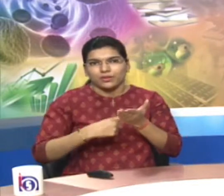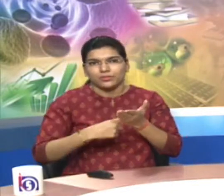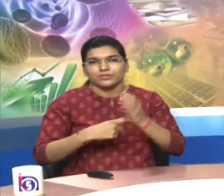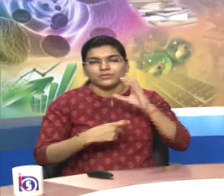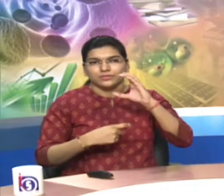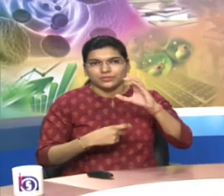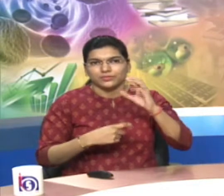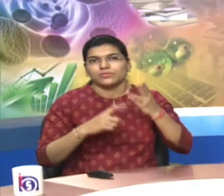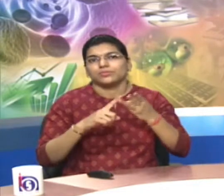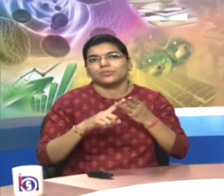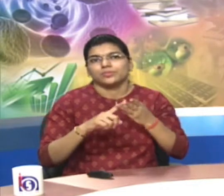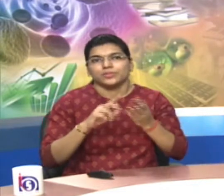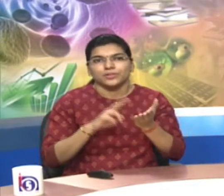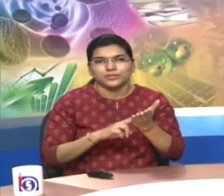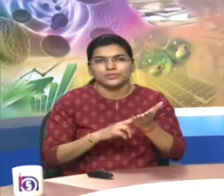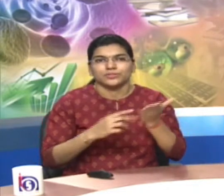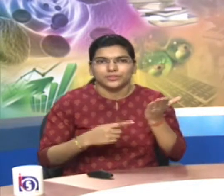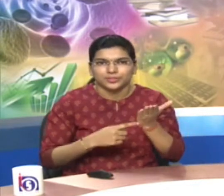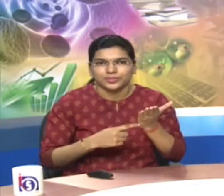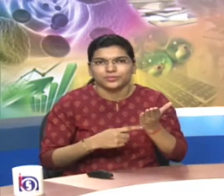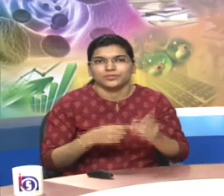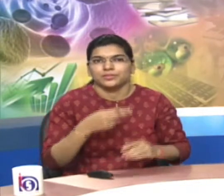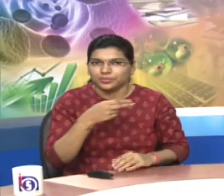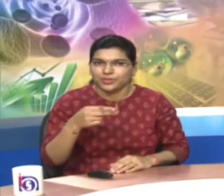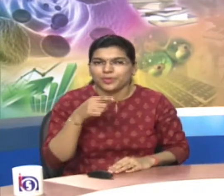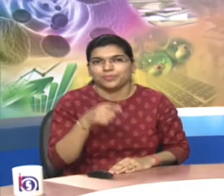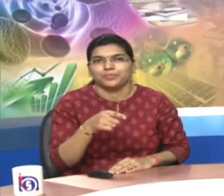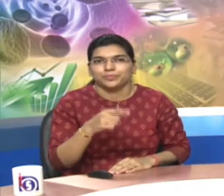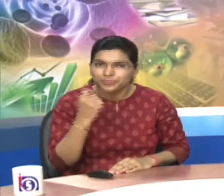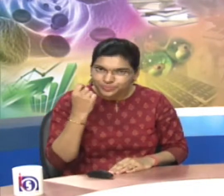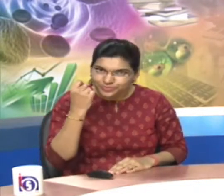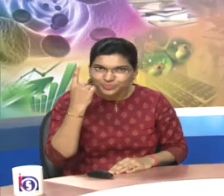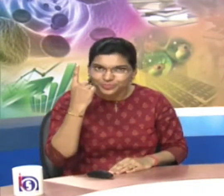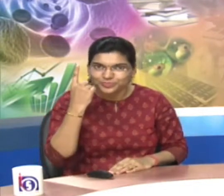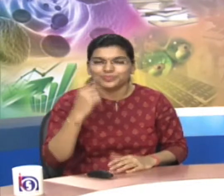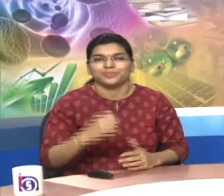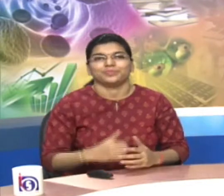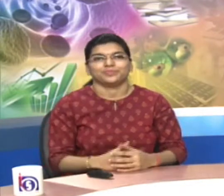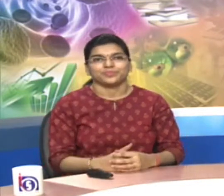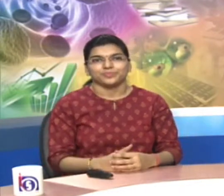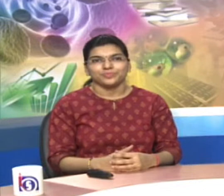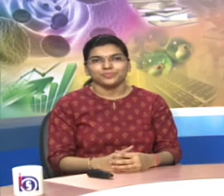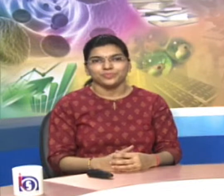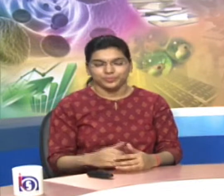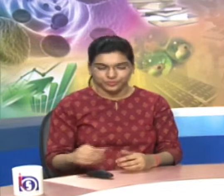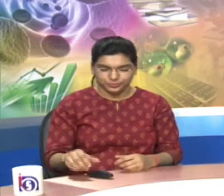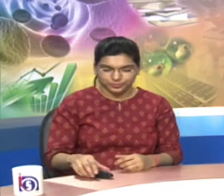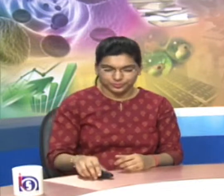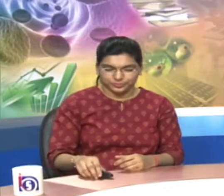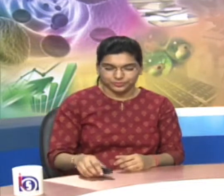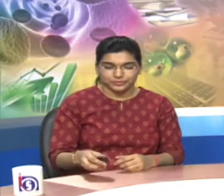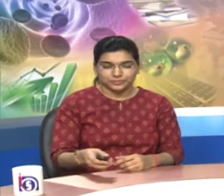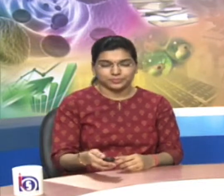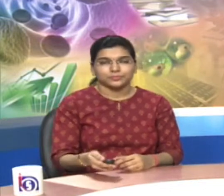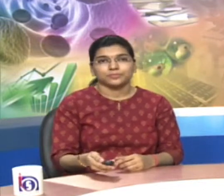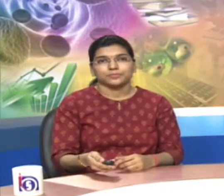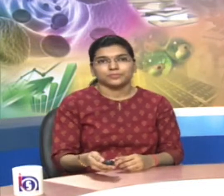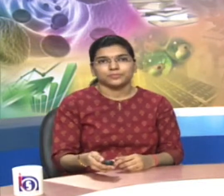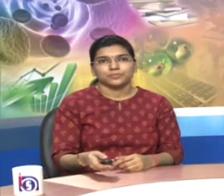do the calculation and see your result. So the fourth number percent is helpful for you all in